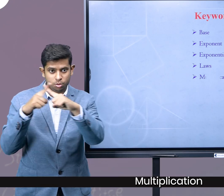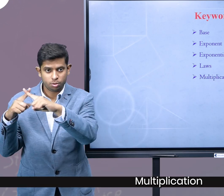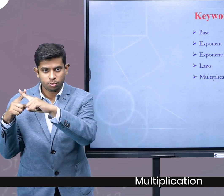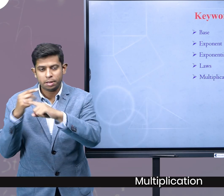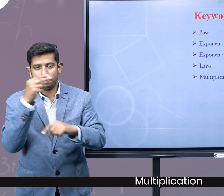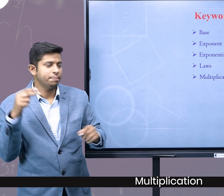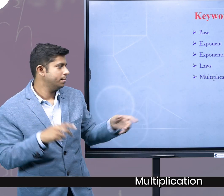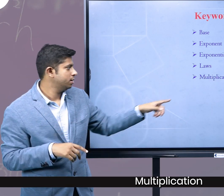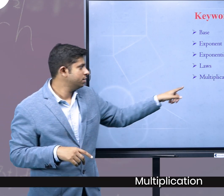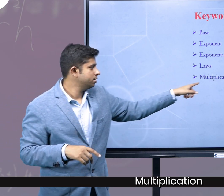multiplication,